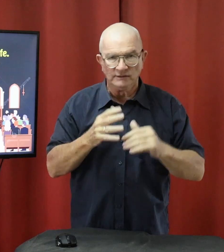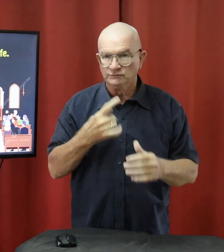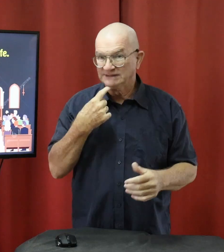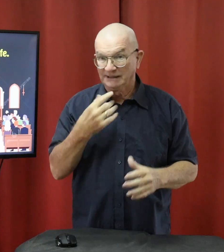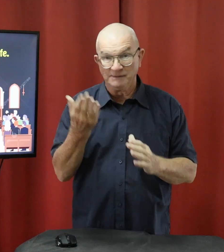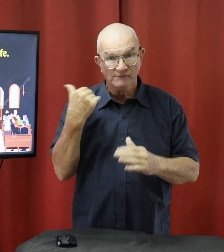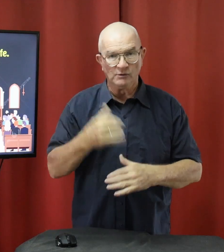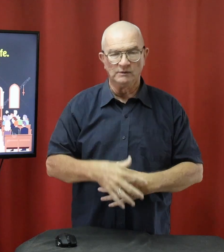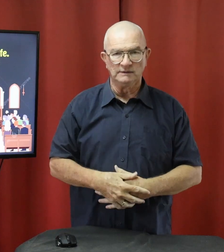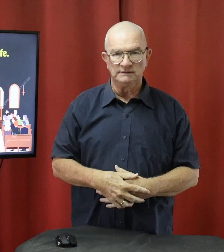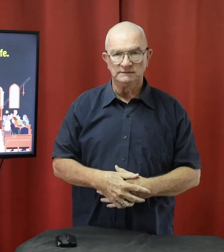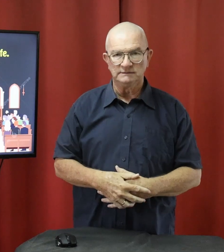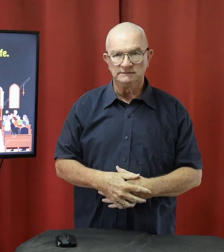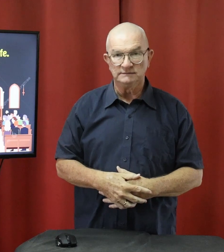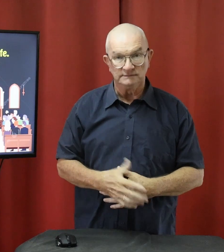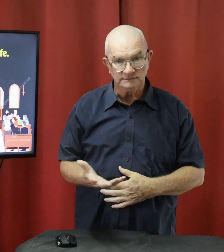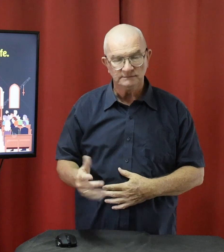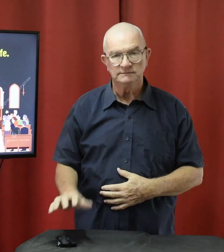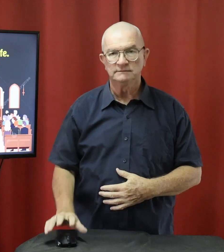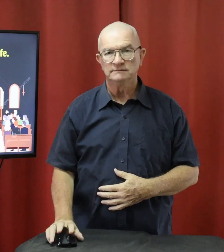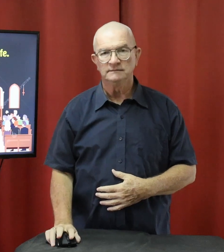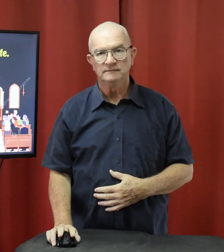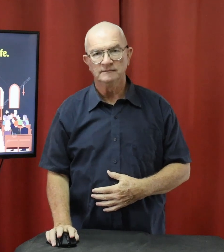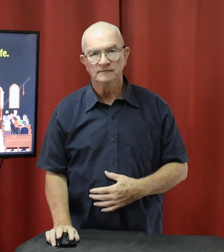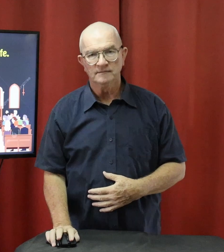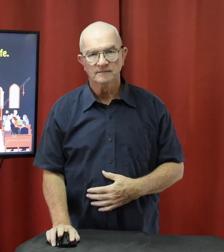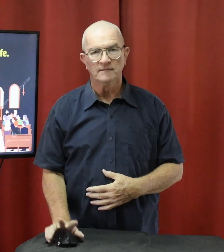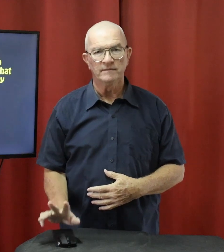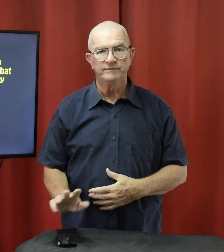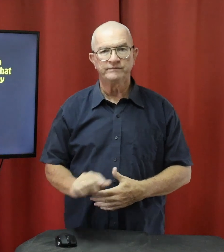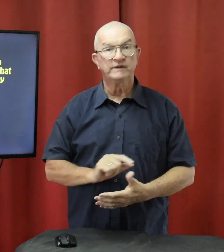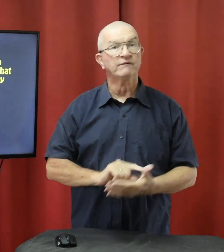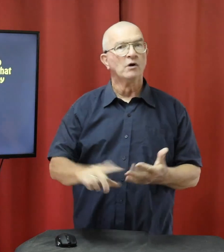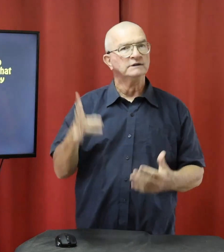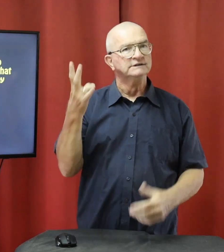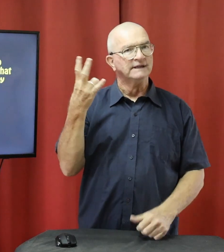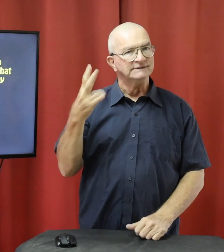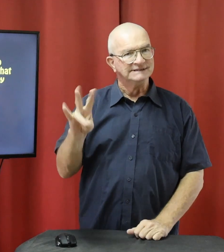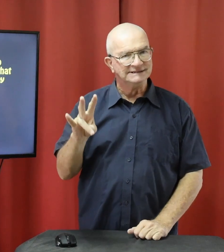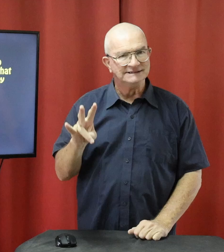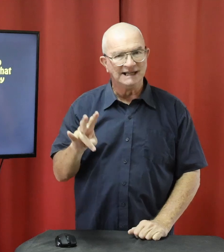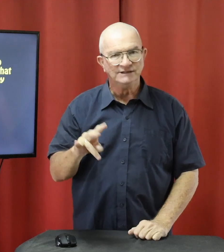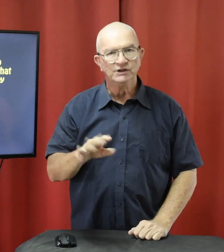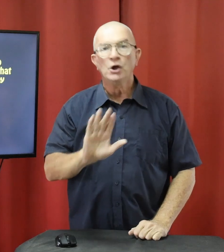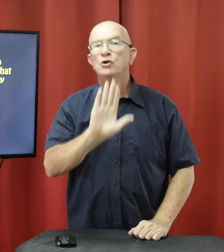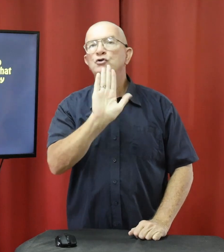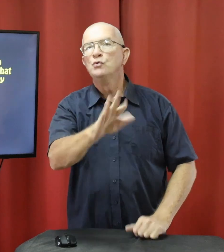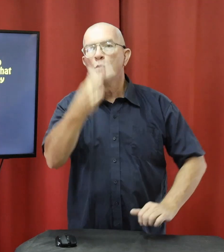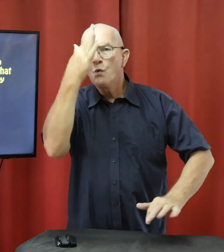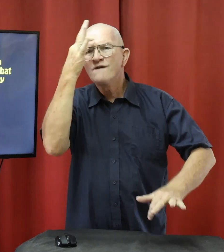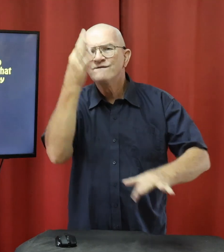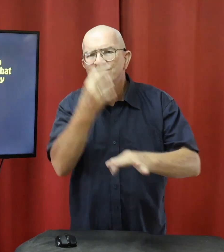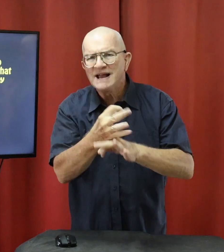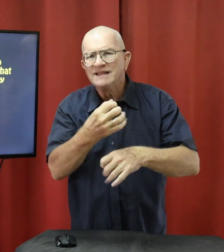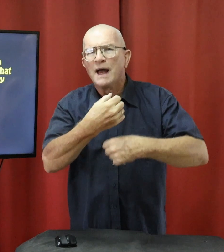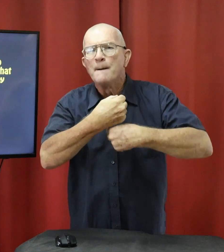not to be embarrassed, like we said before. Verse 17, your faith